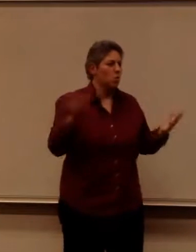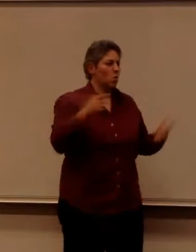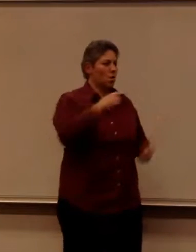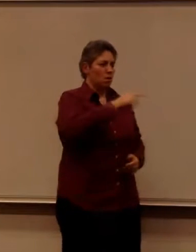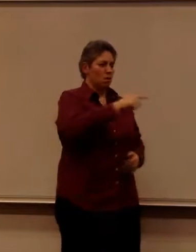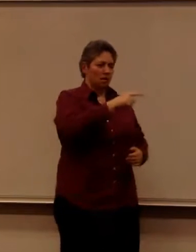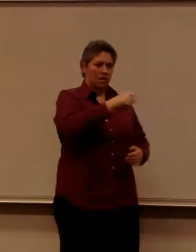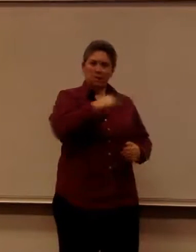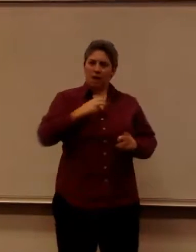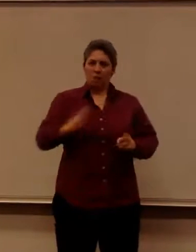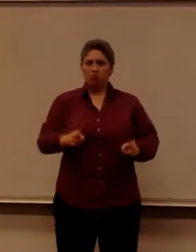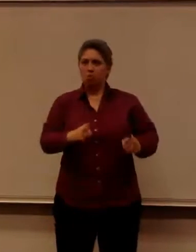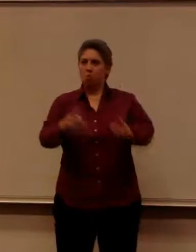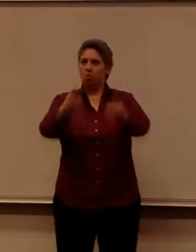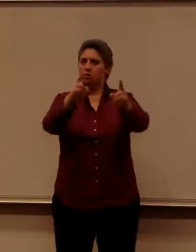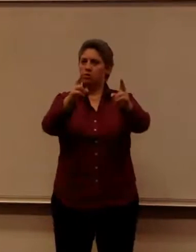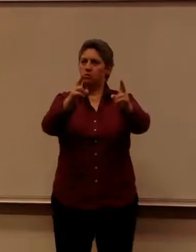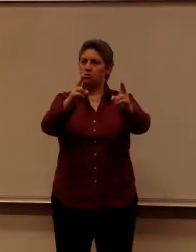maybe.